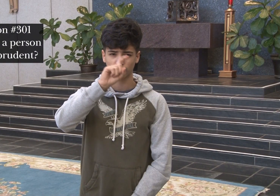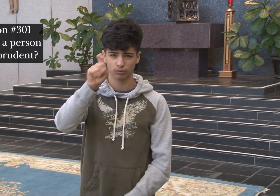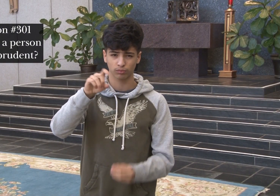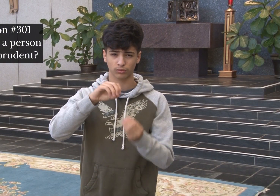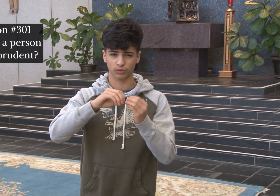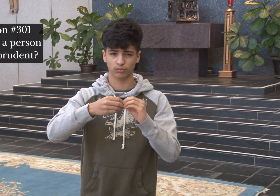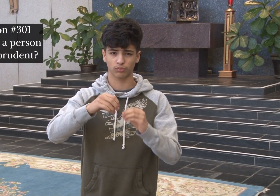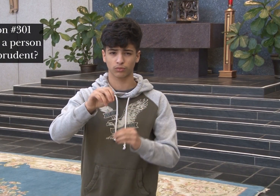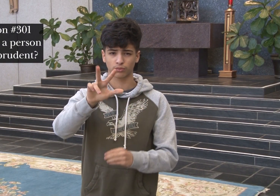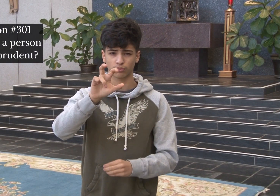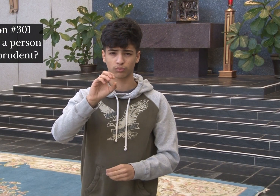Question 301.